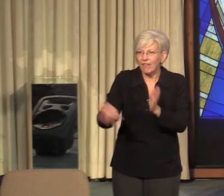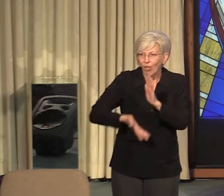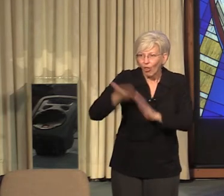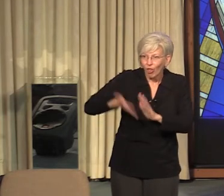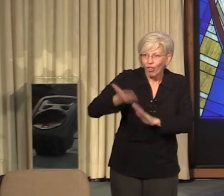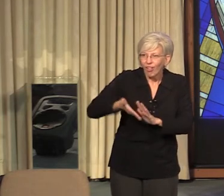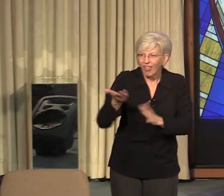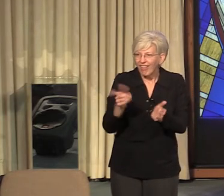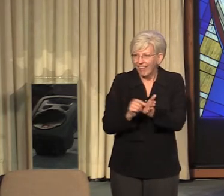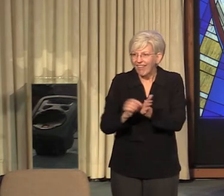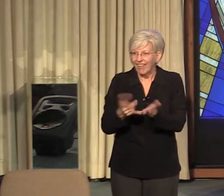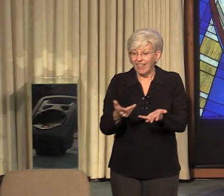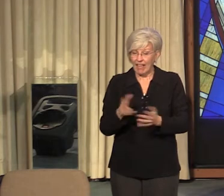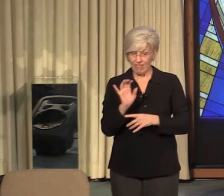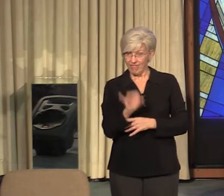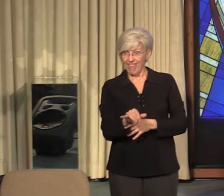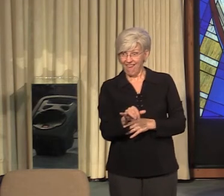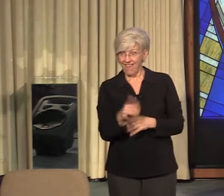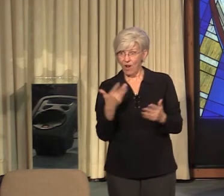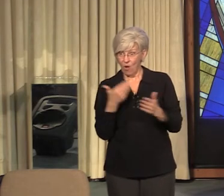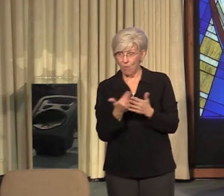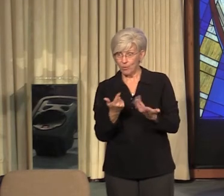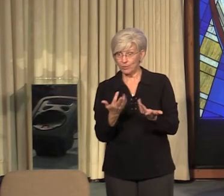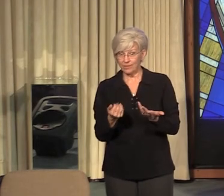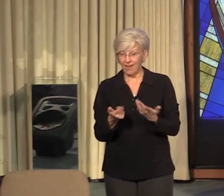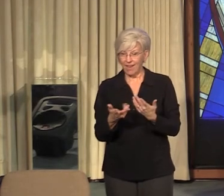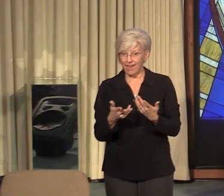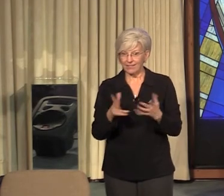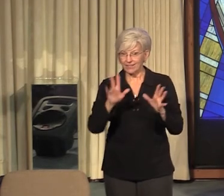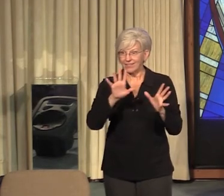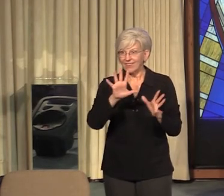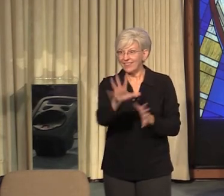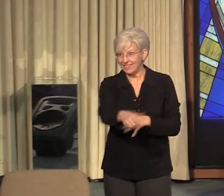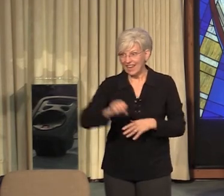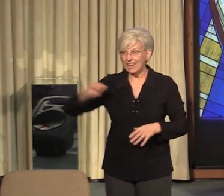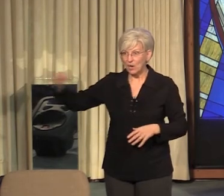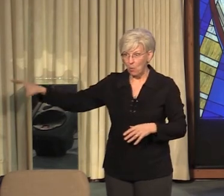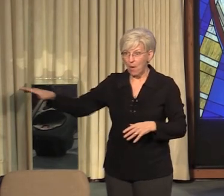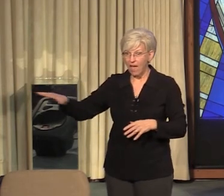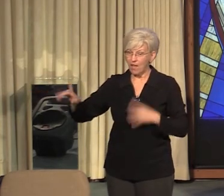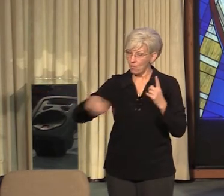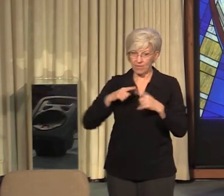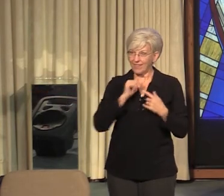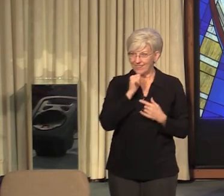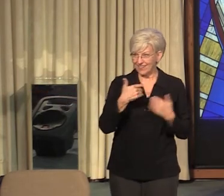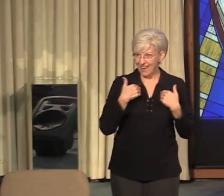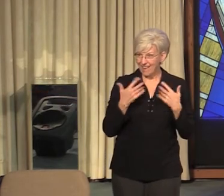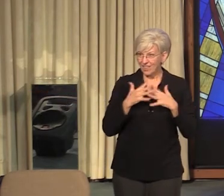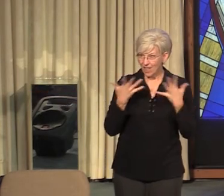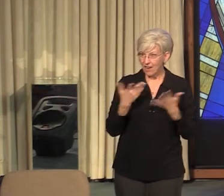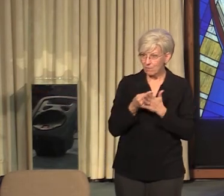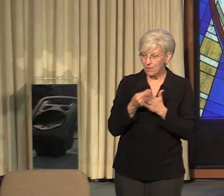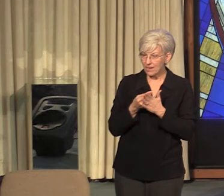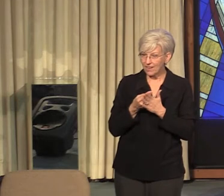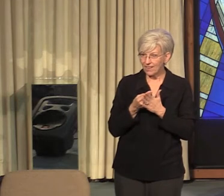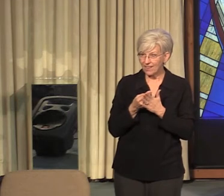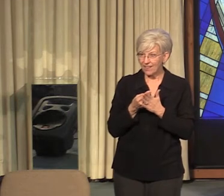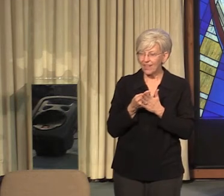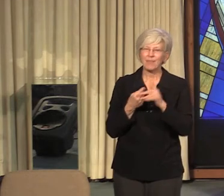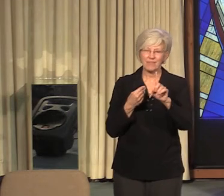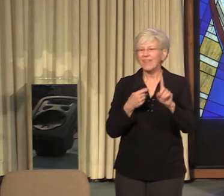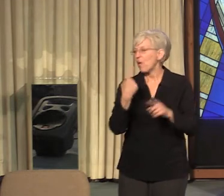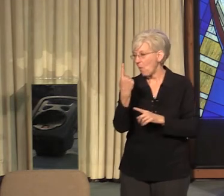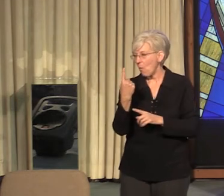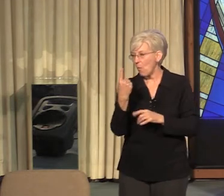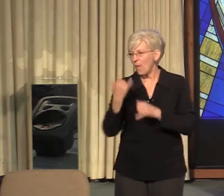that nearly got taken away back when they were first getting started and didn't have a lot of money. One last anecdote